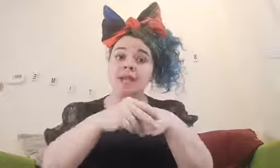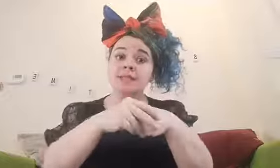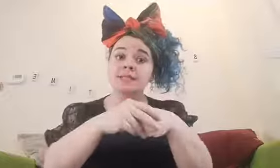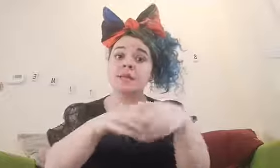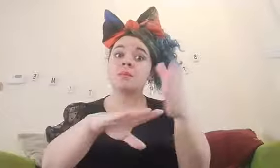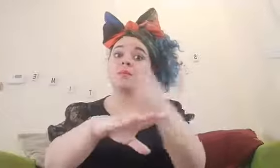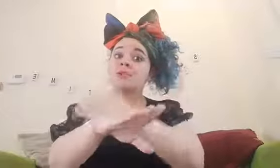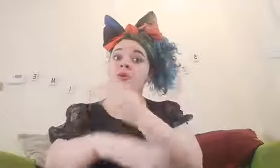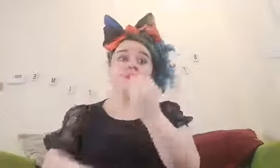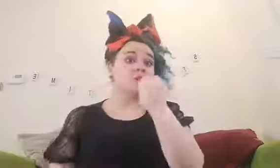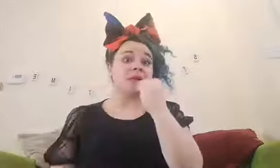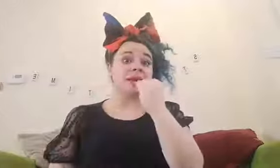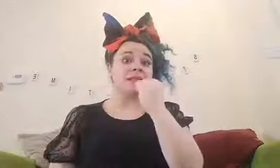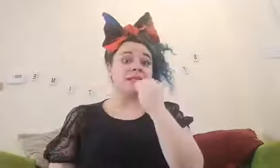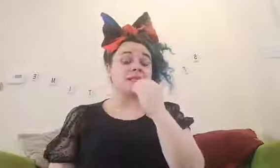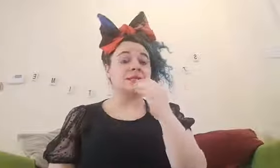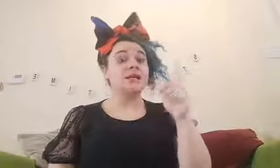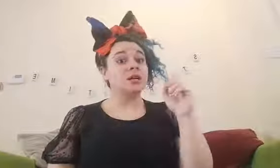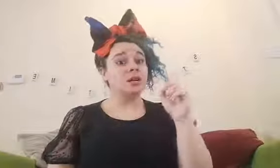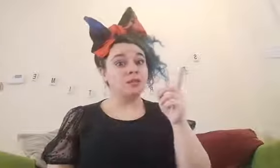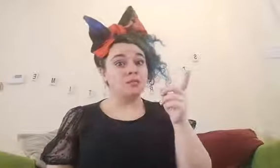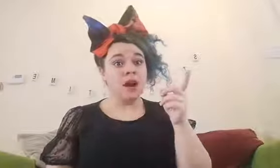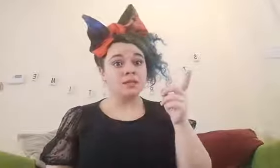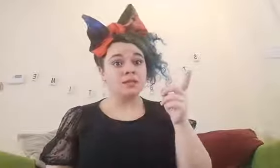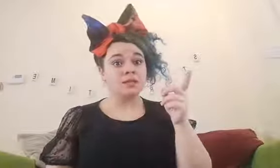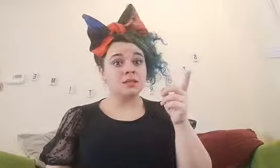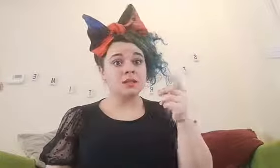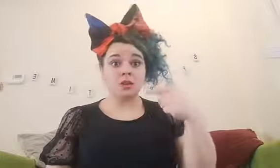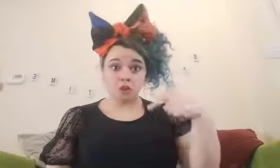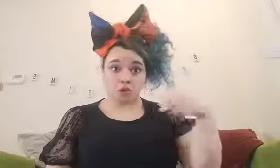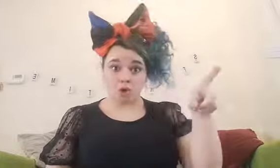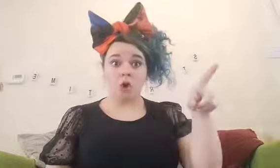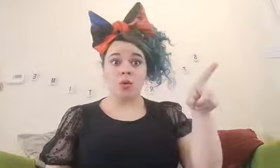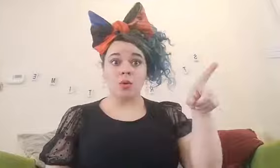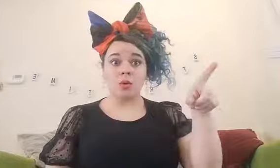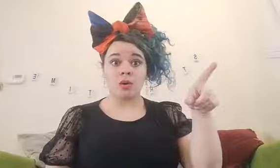hands before you eat. You must go.